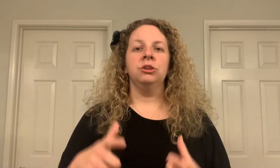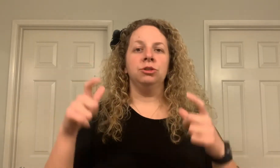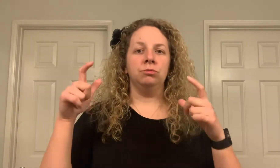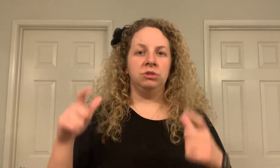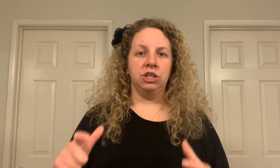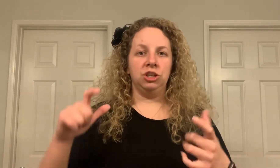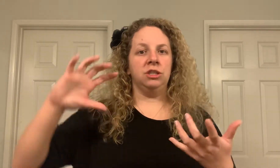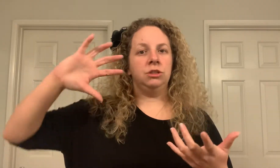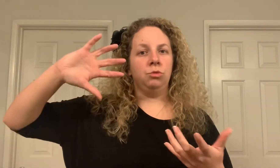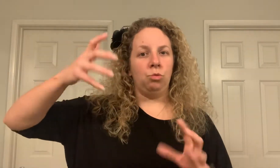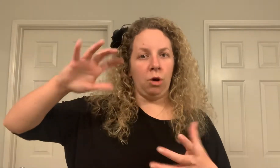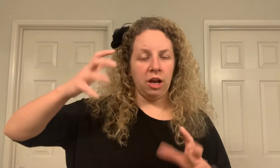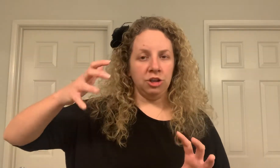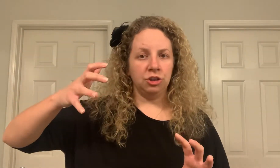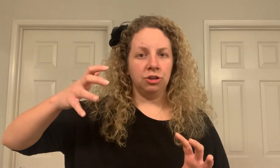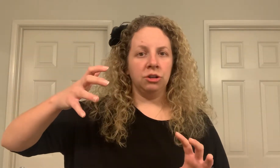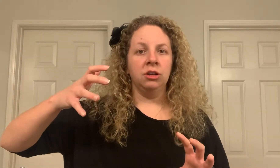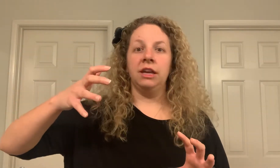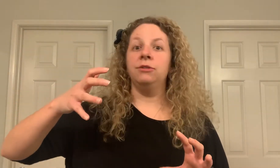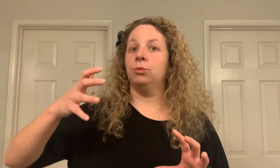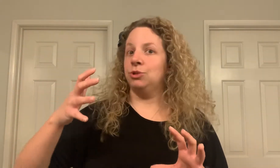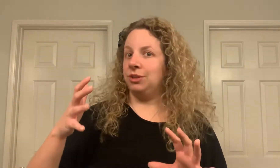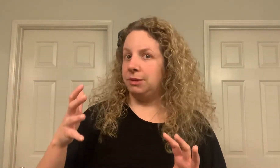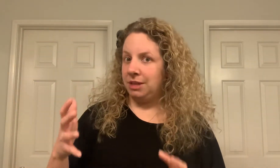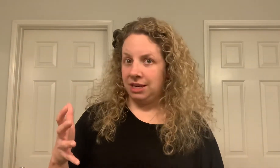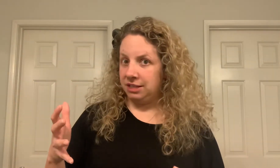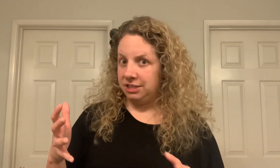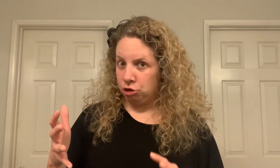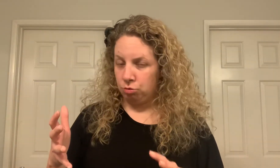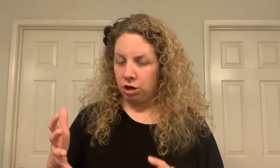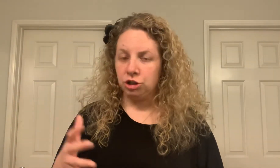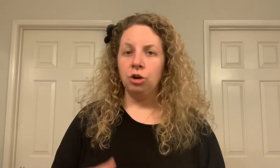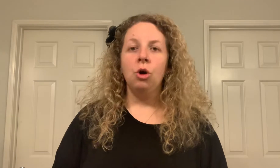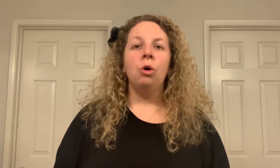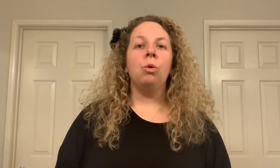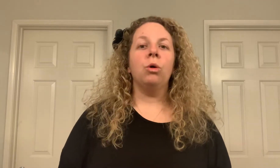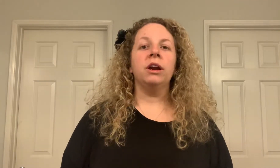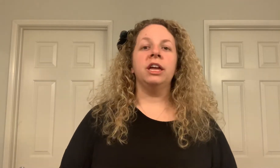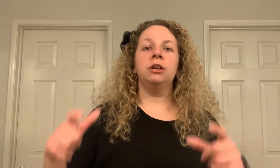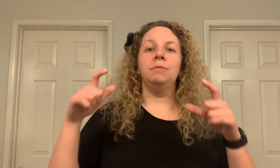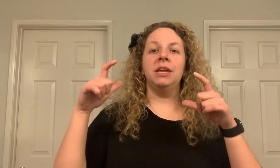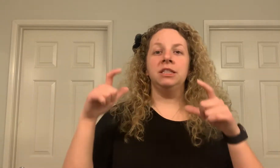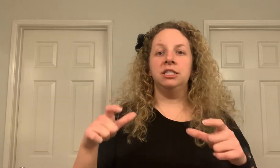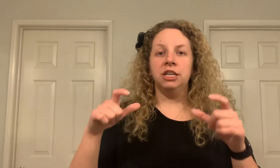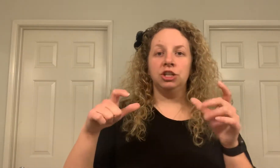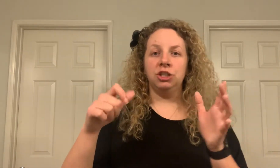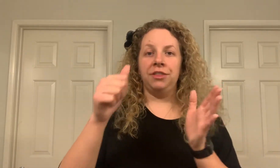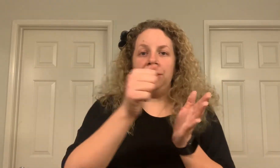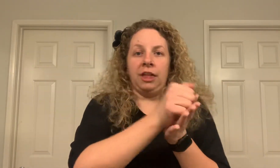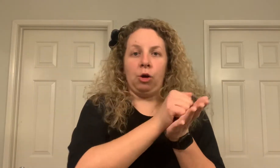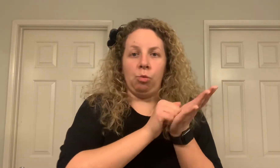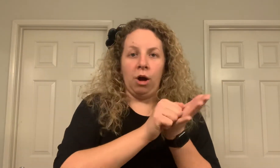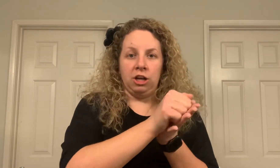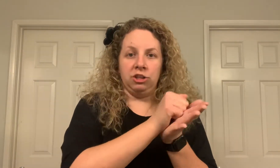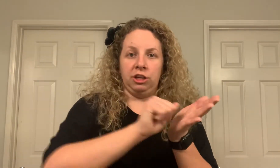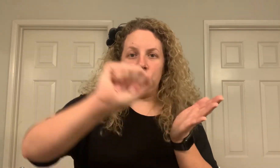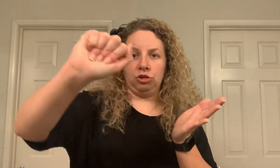So dishes, wash, if you were doing them in a dishwasher, or it could be dish and then like wash, like you're scrubbing